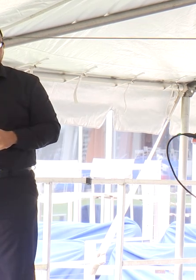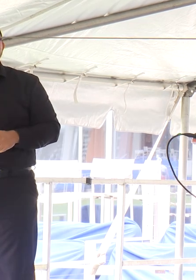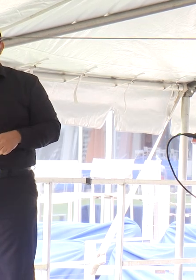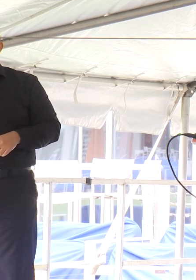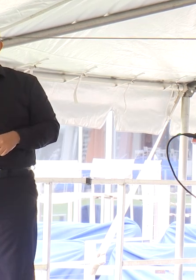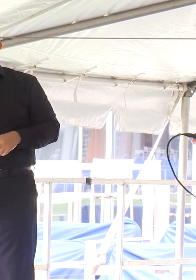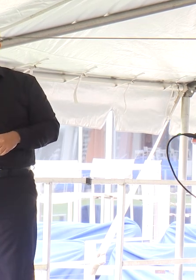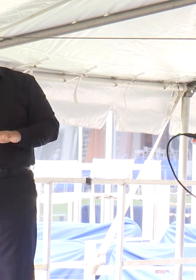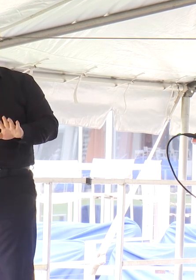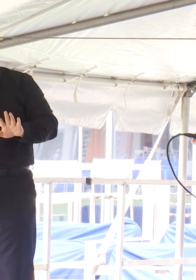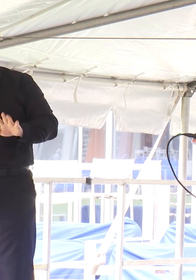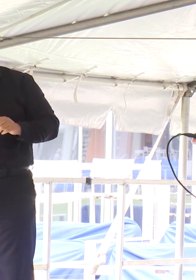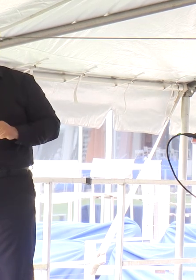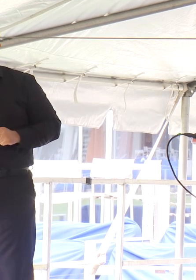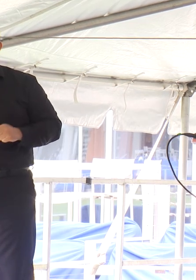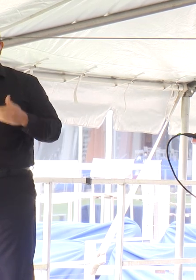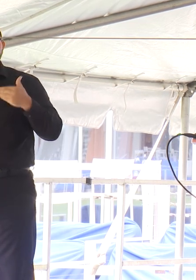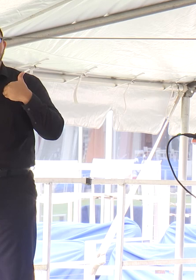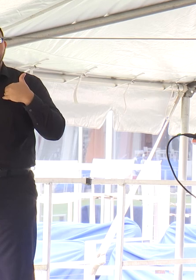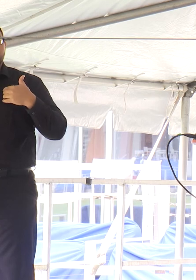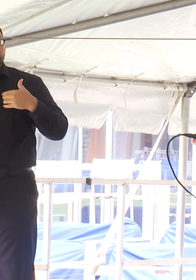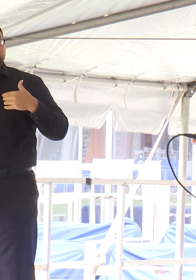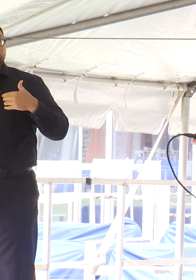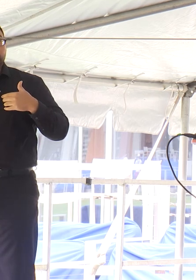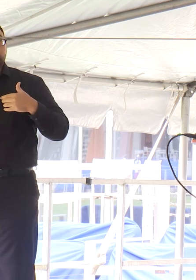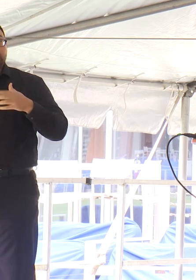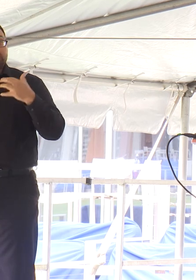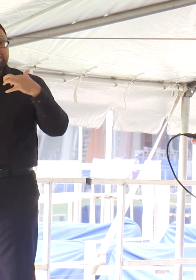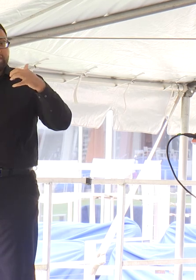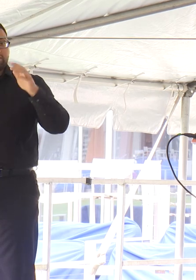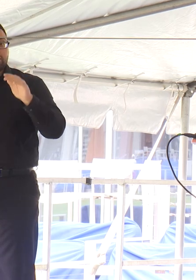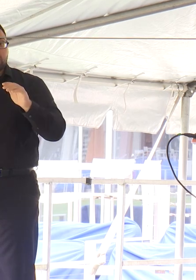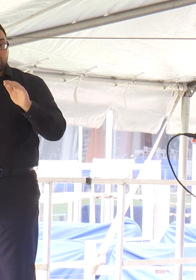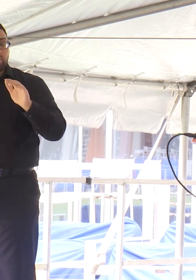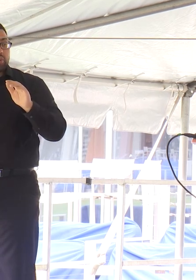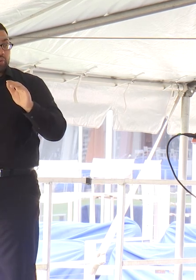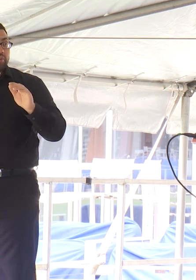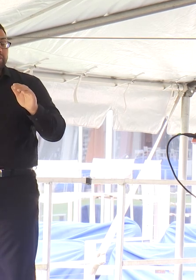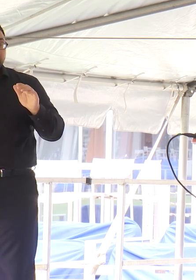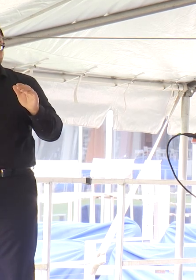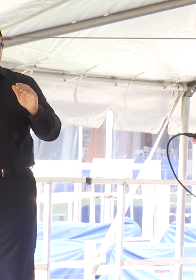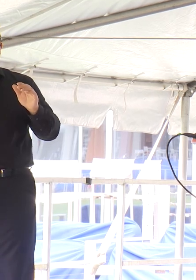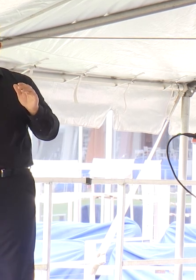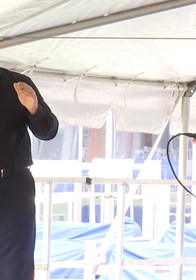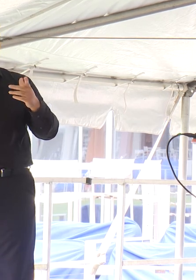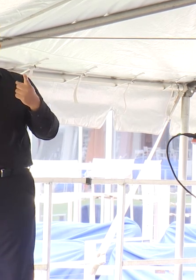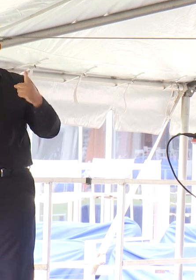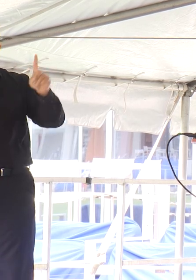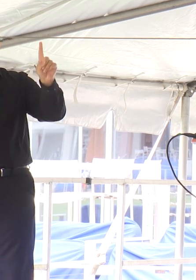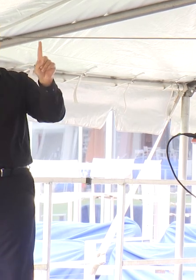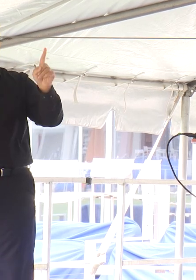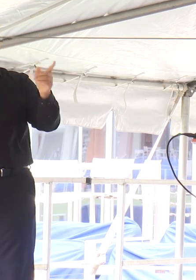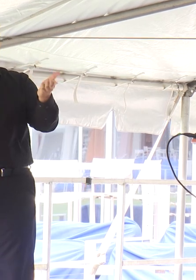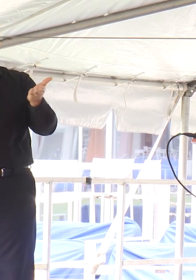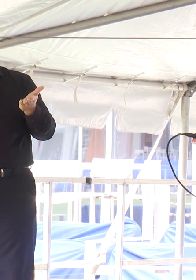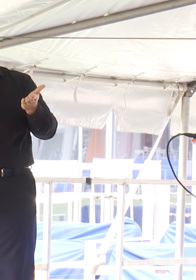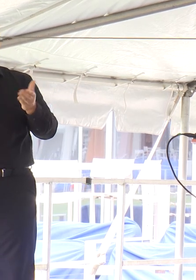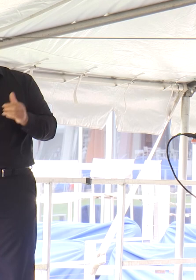Oh. And we have T-shirts with the stadium logo. They did make it. Yeah.